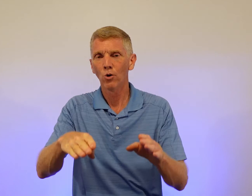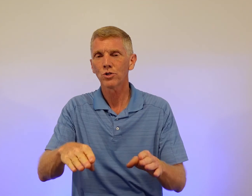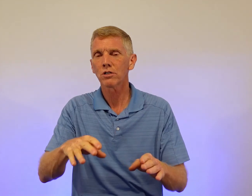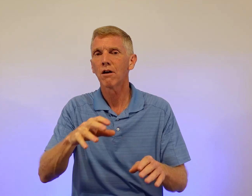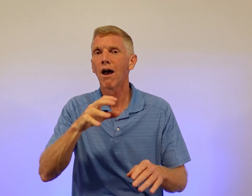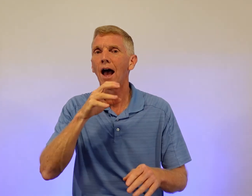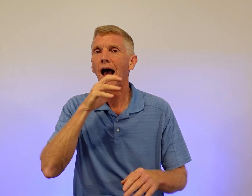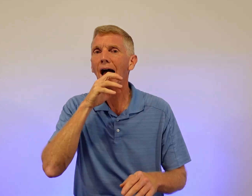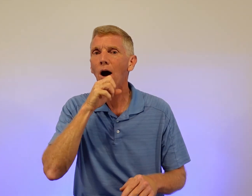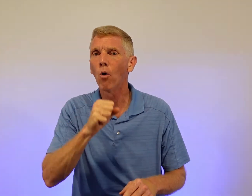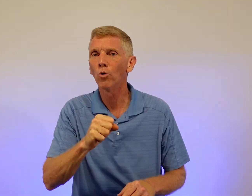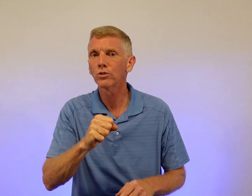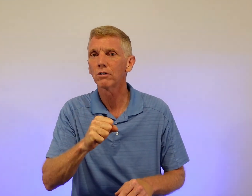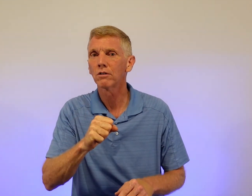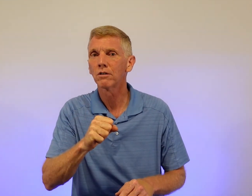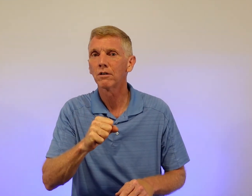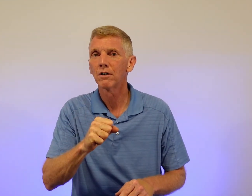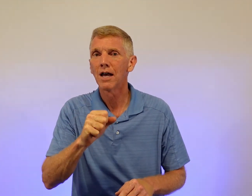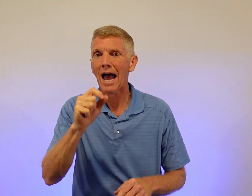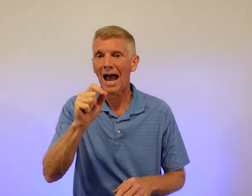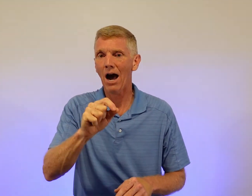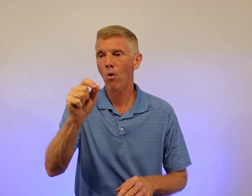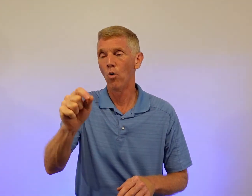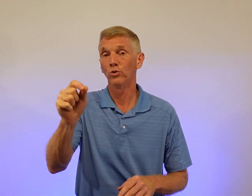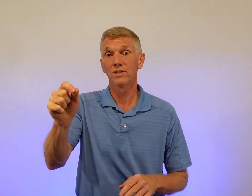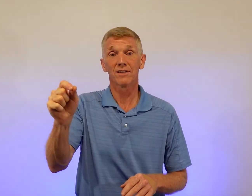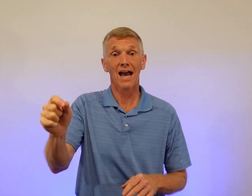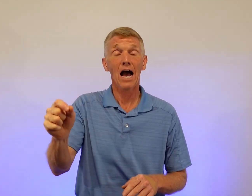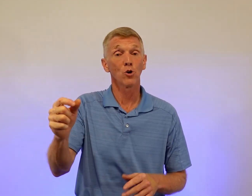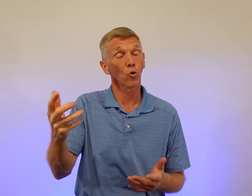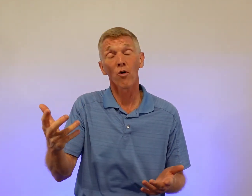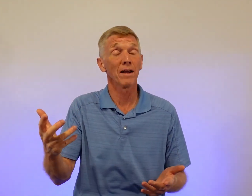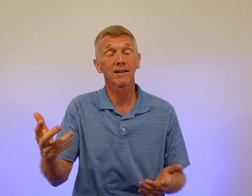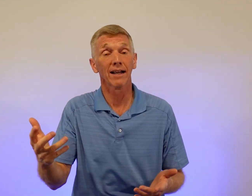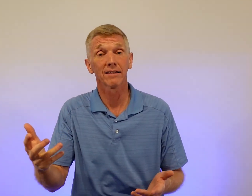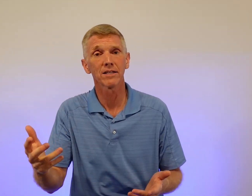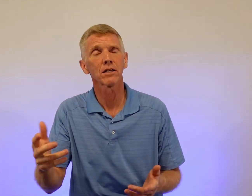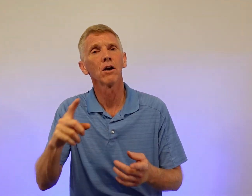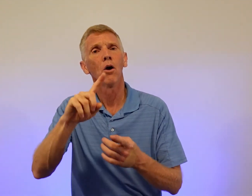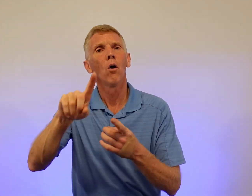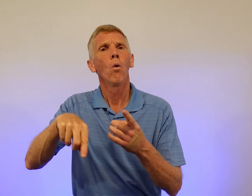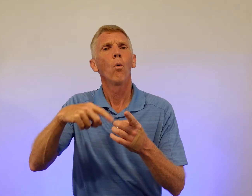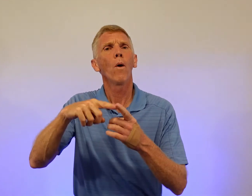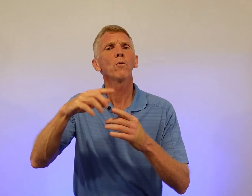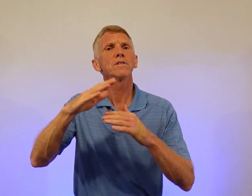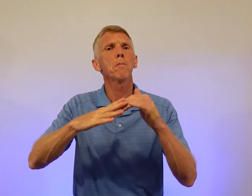house, how old? How old is the house? Or they may sound like this. When was it